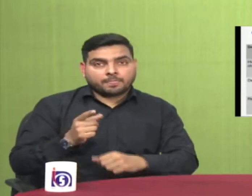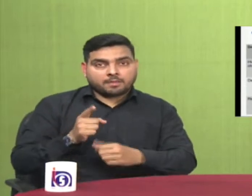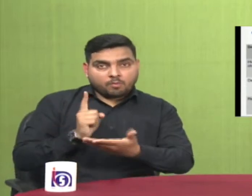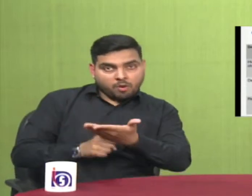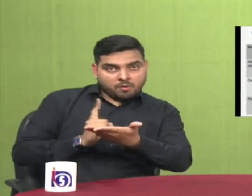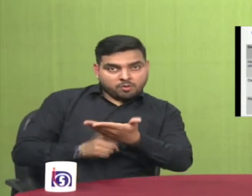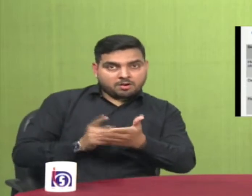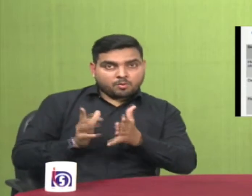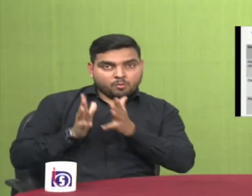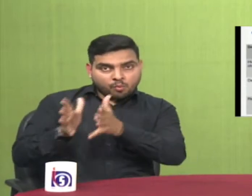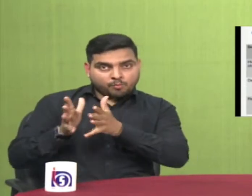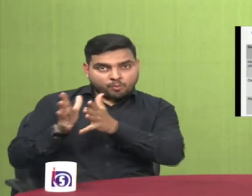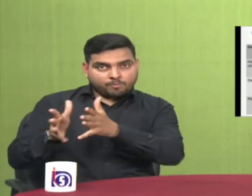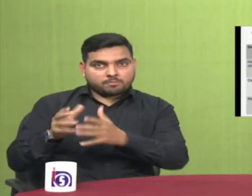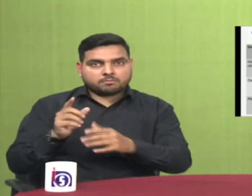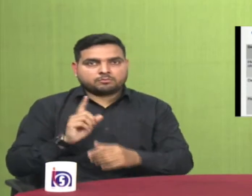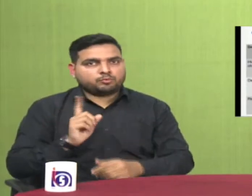for your children. So do not